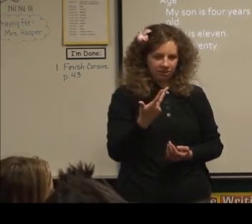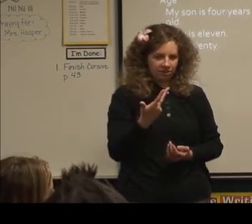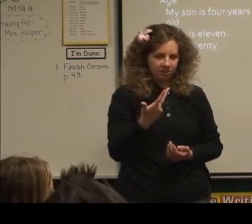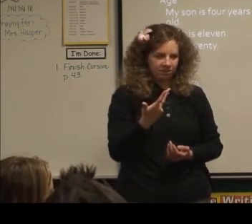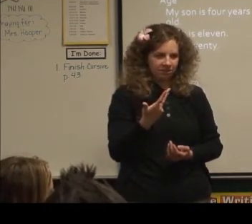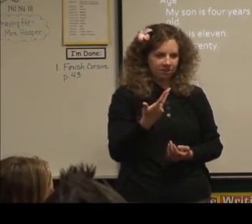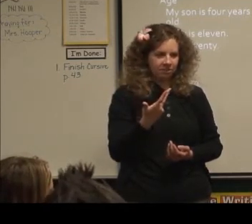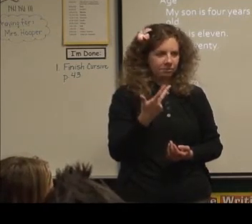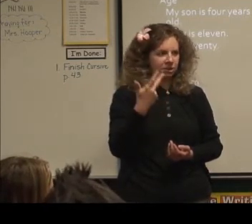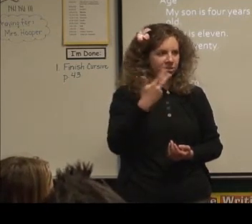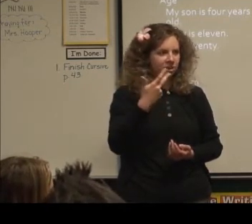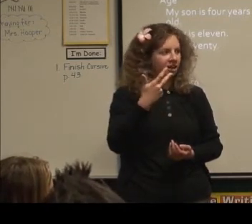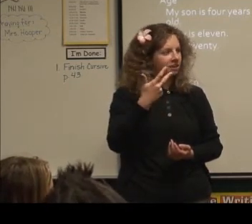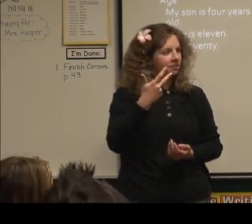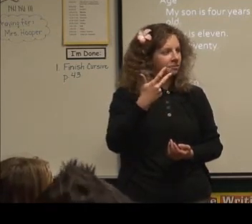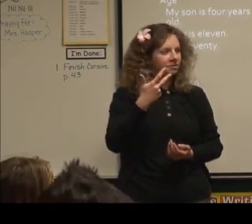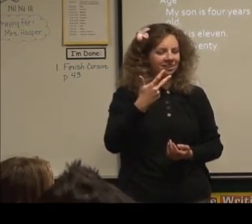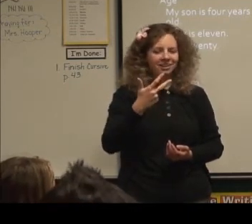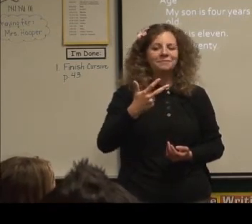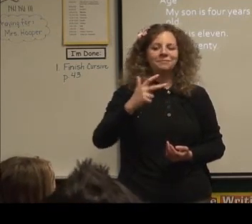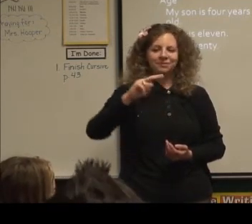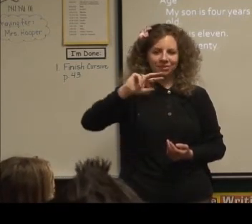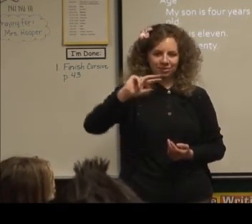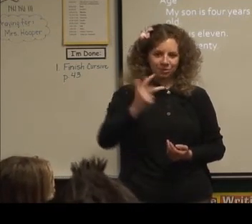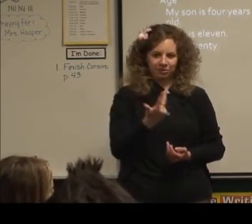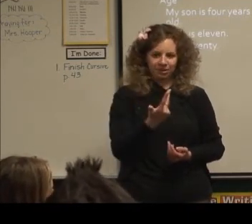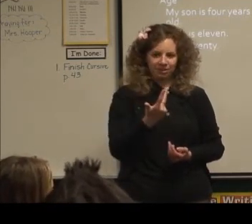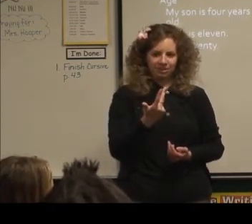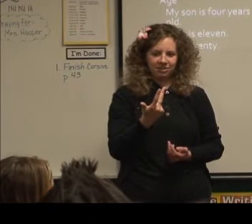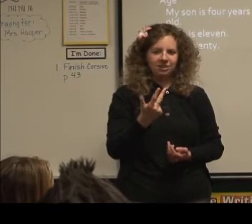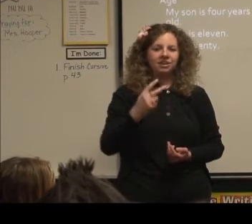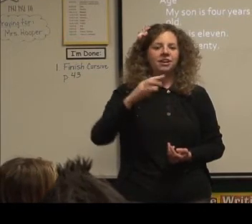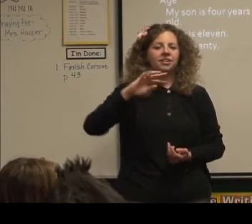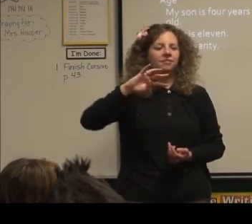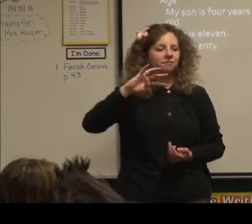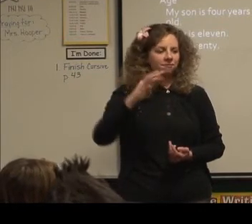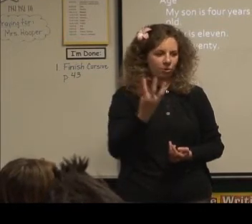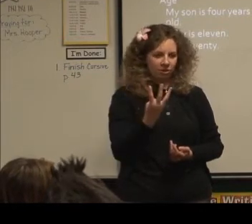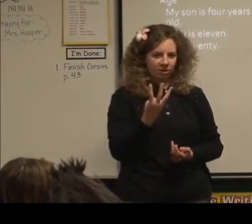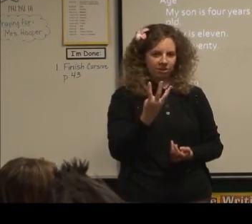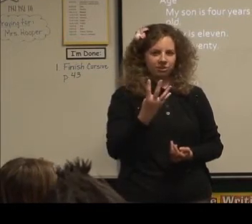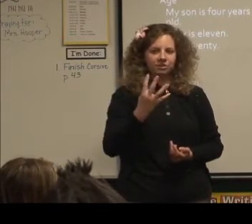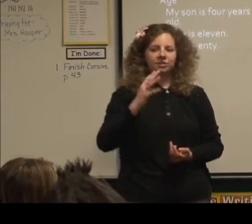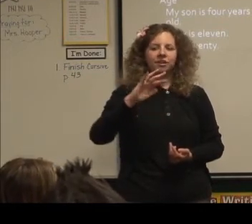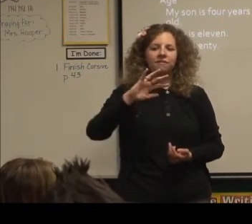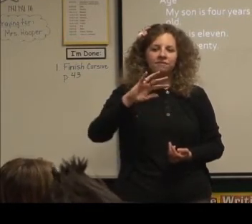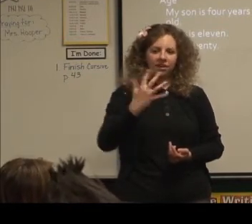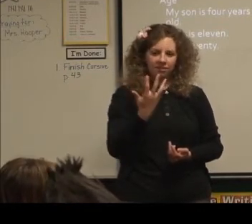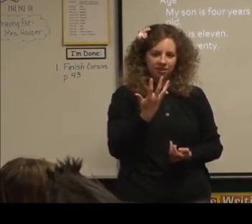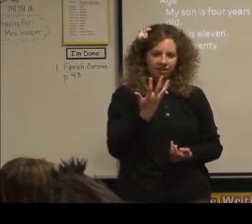$3. Make sure you got your number 3, yep. So $3, and $4, $5,